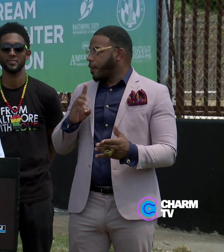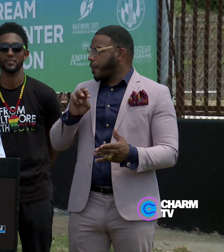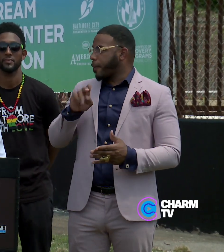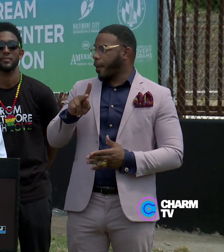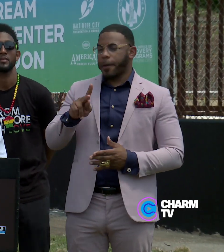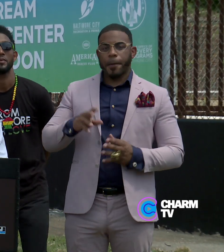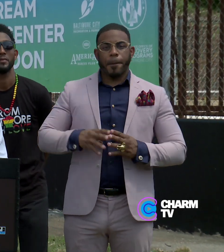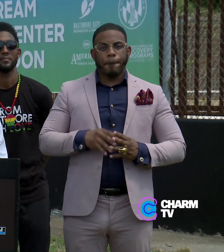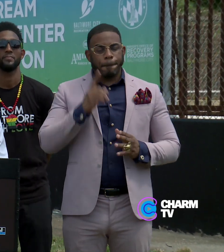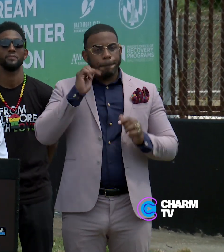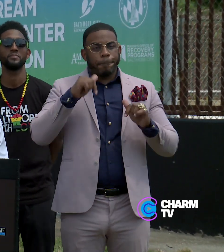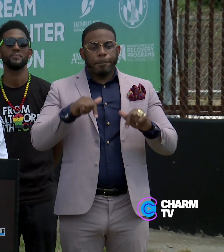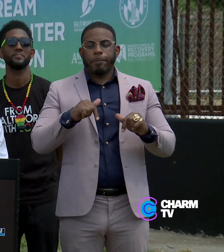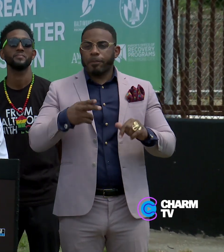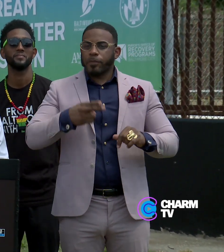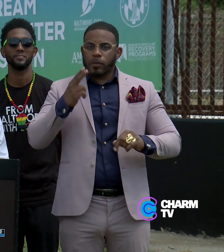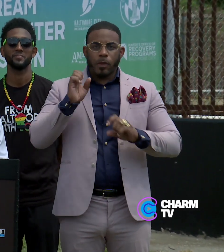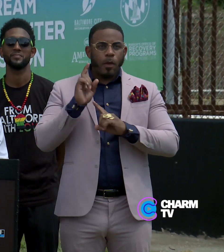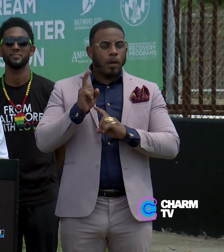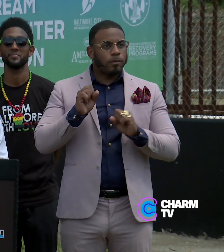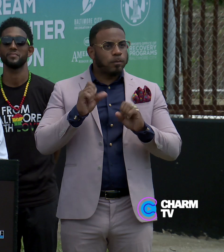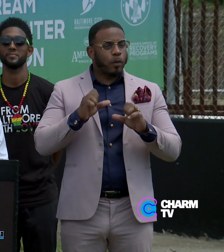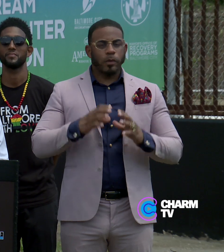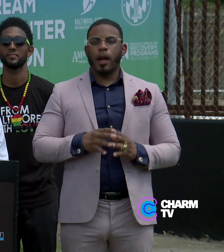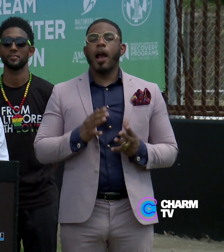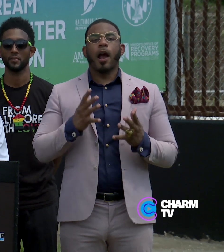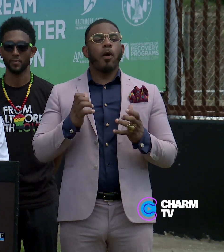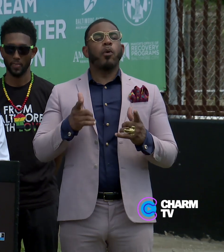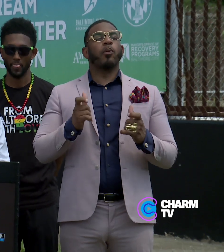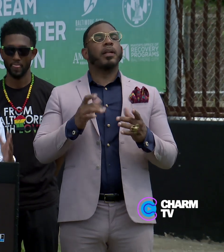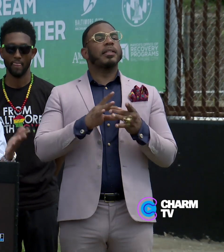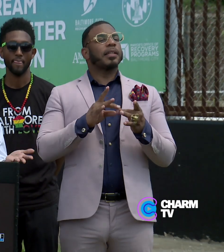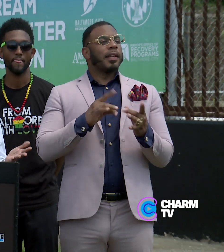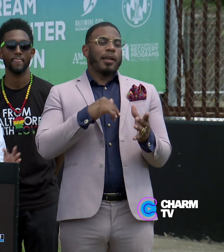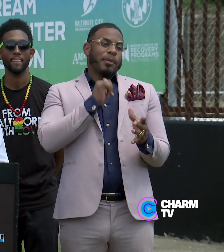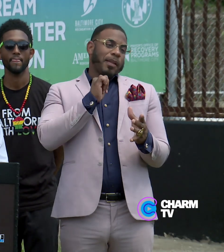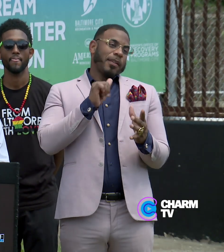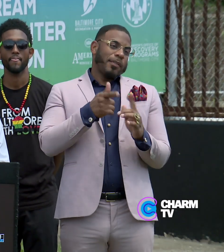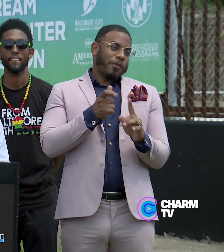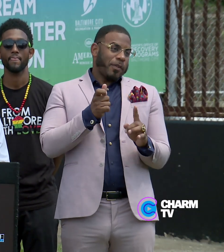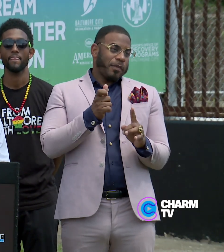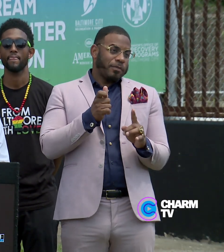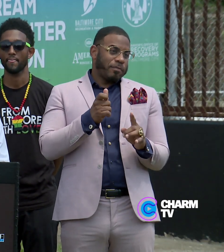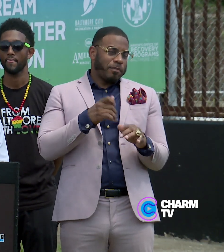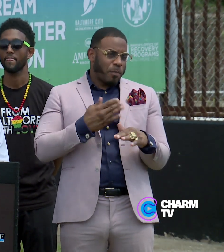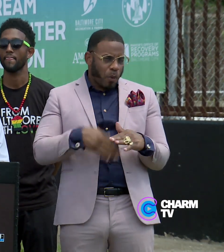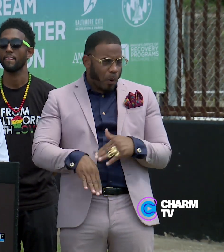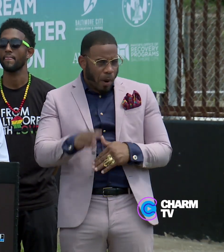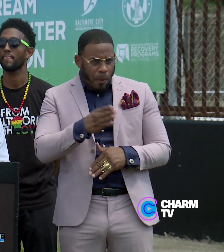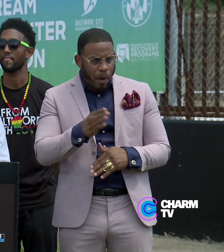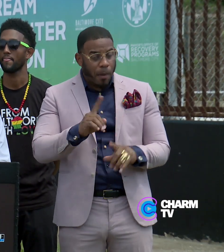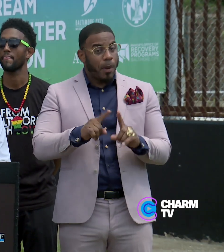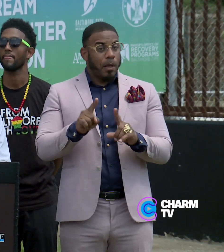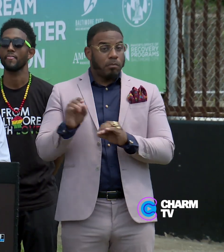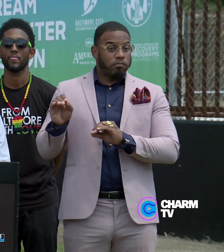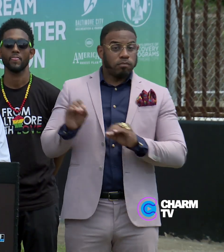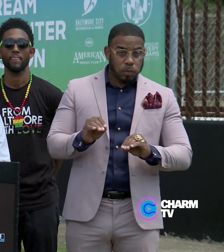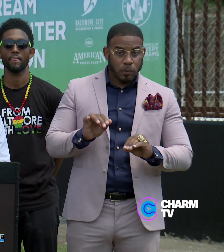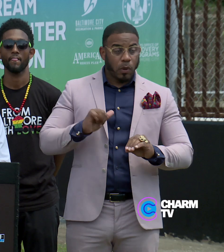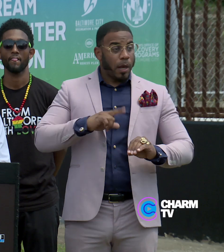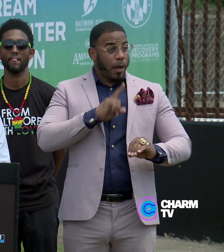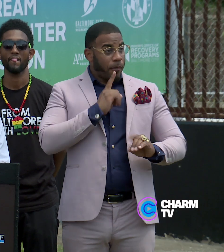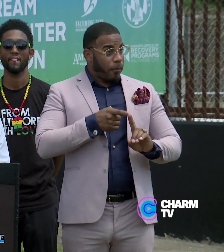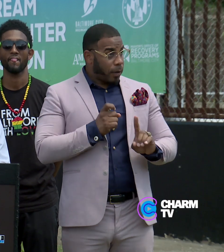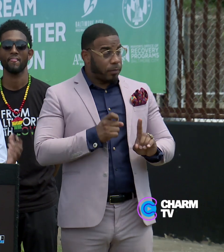Mark Washington, for this historic moment. I just want to quickly say I'm not originally from Baltimore City, but where I